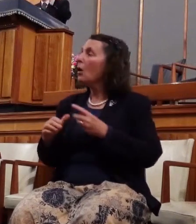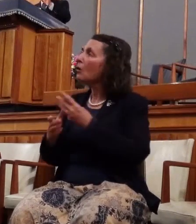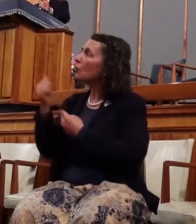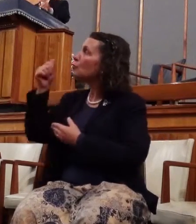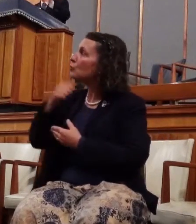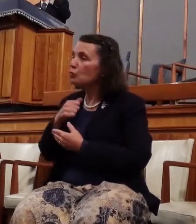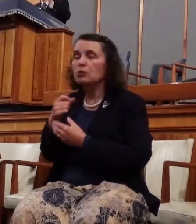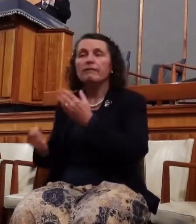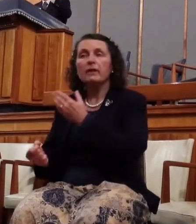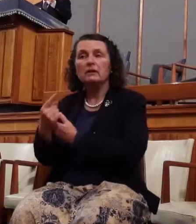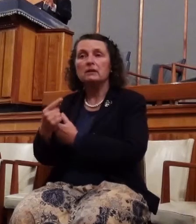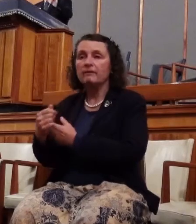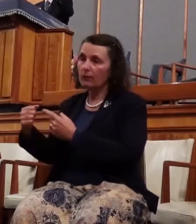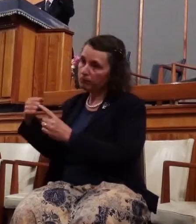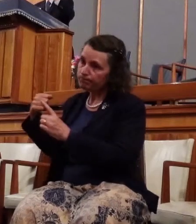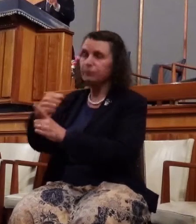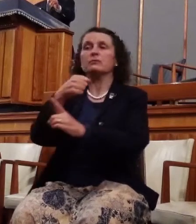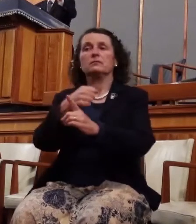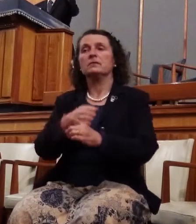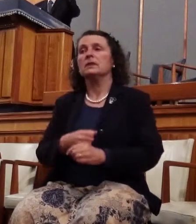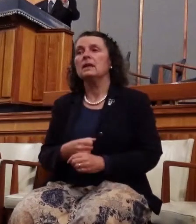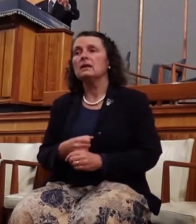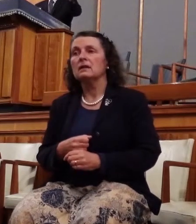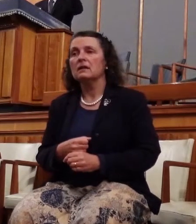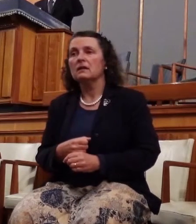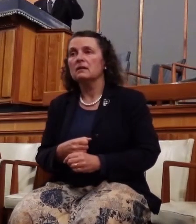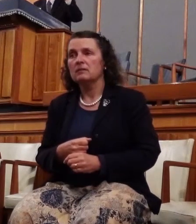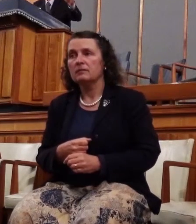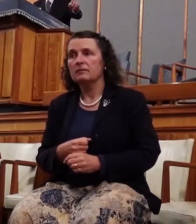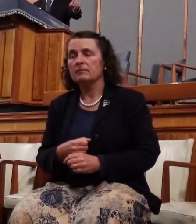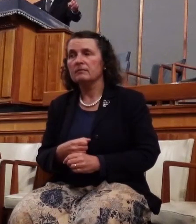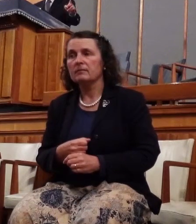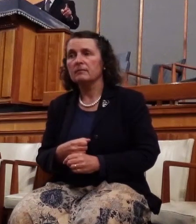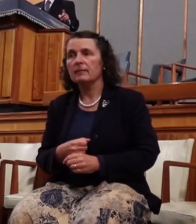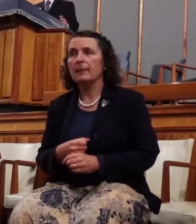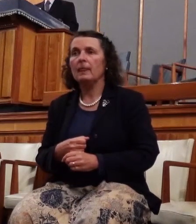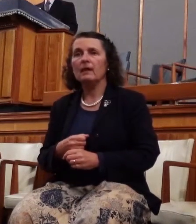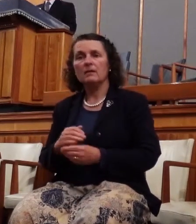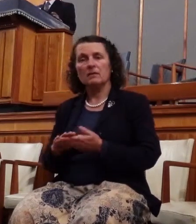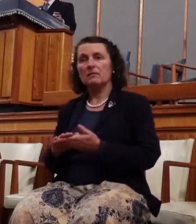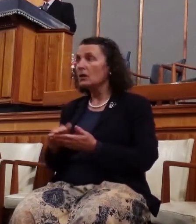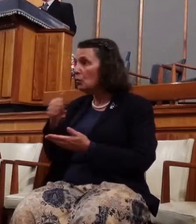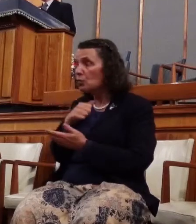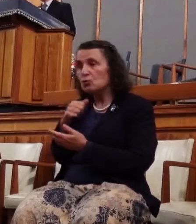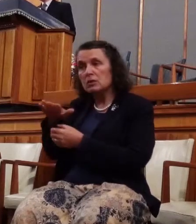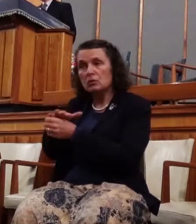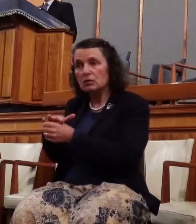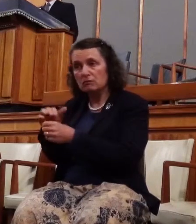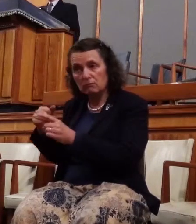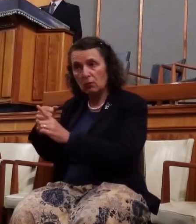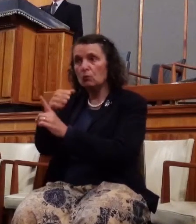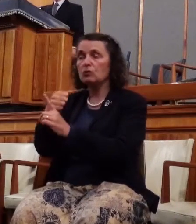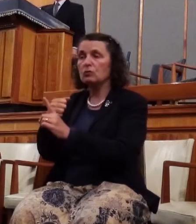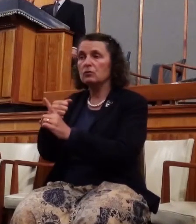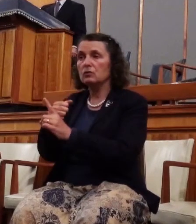happening in your life, God brings it in order to use it as an opportunity. You are here tonight.